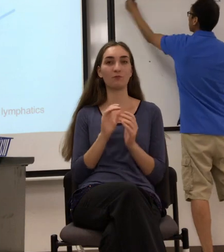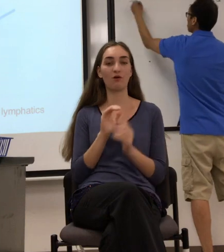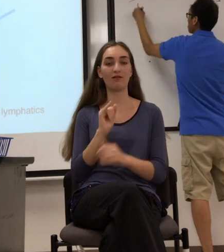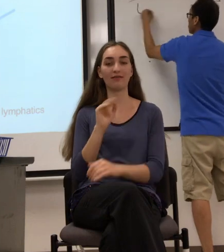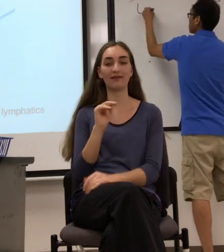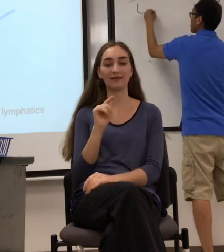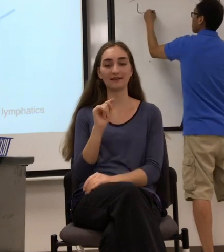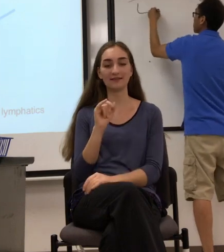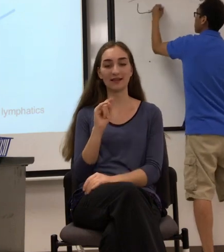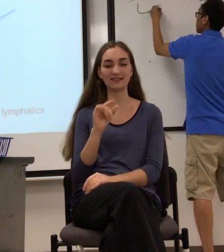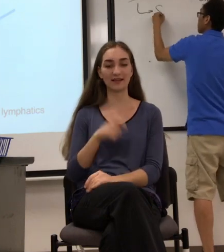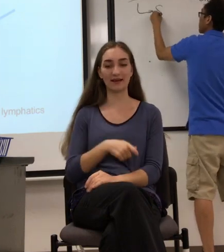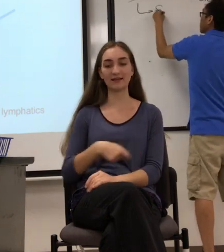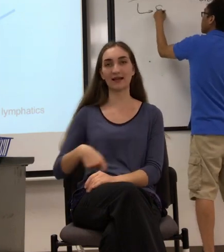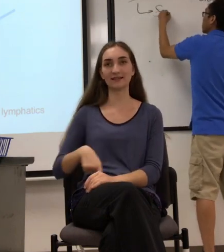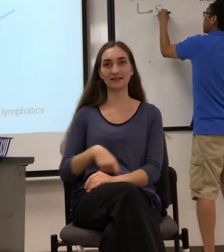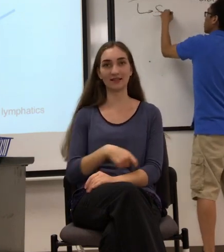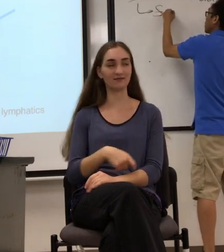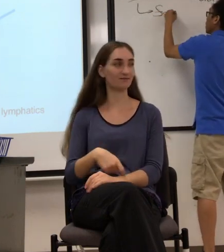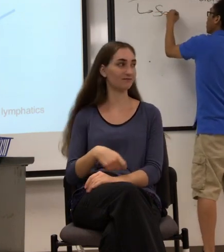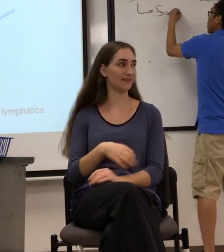So lymph tissues